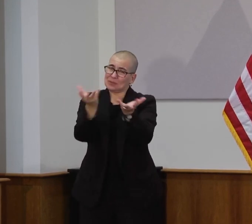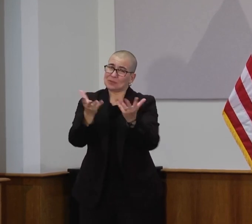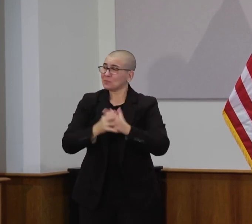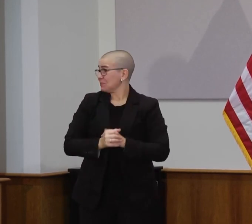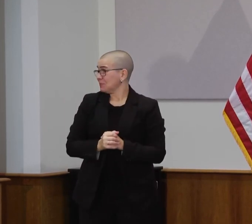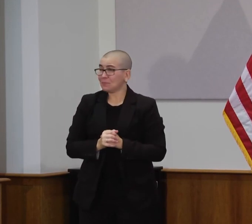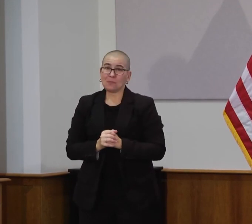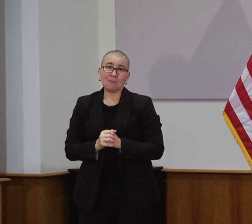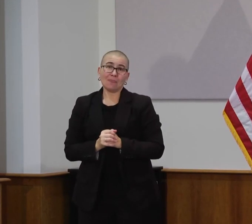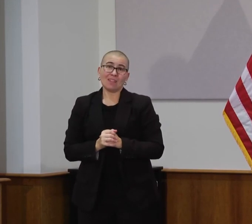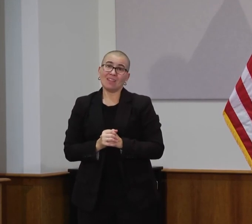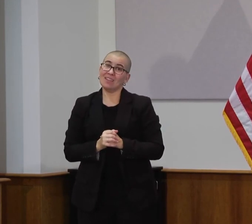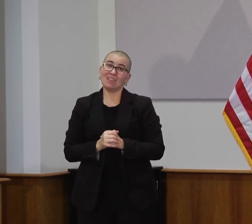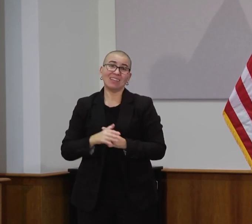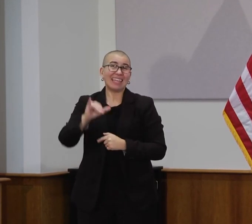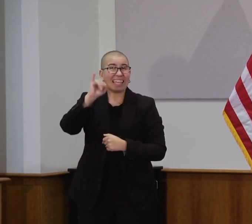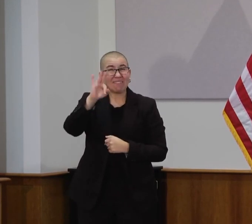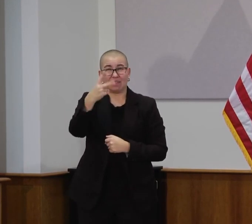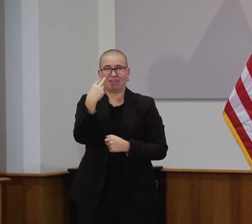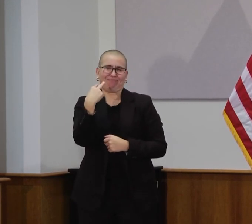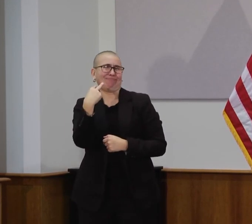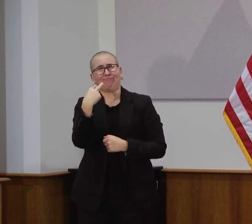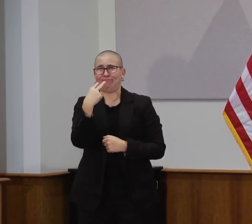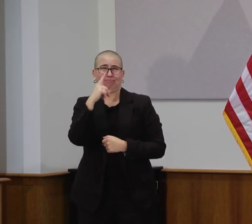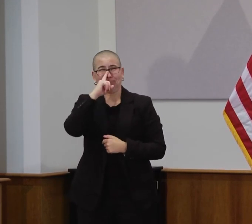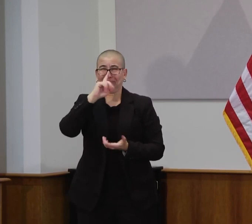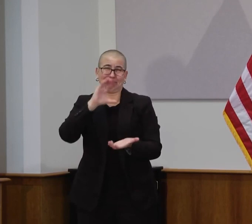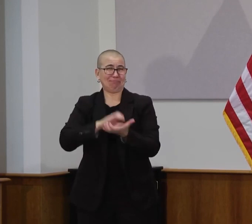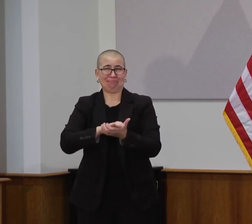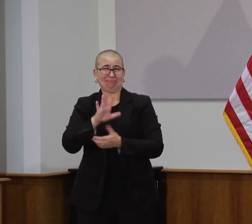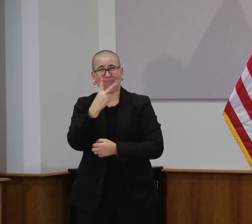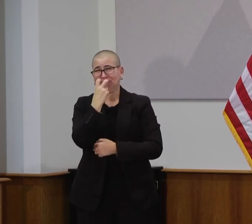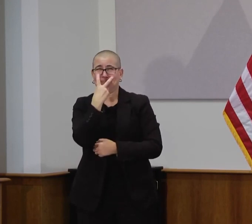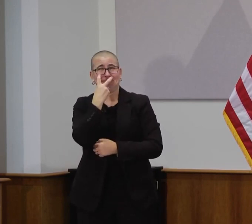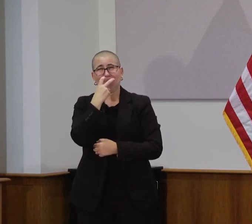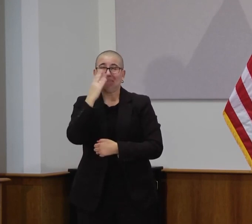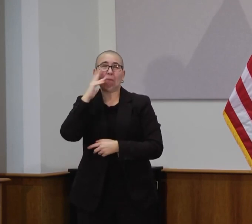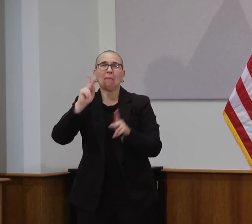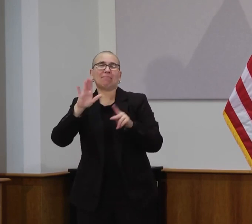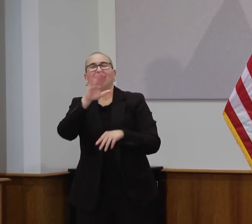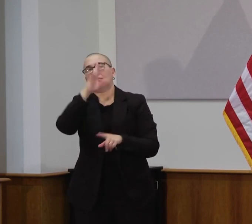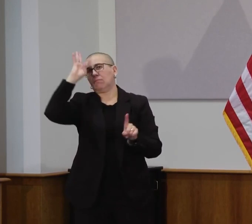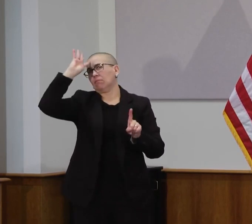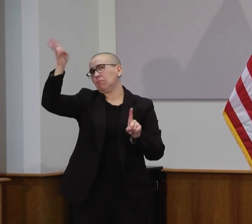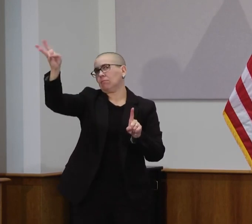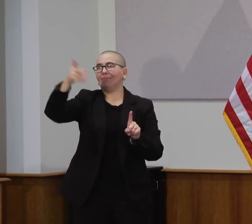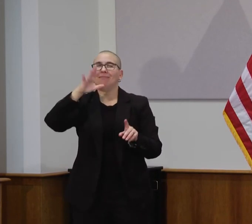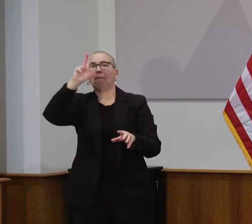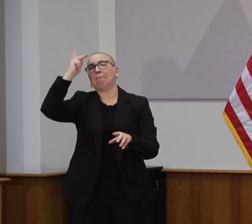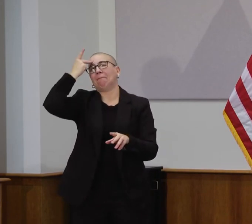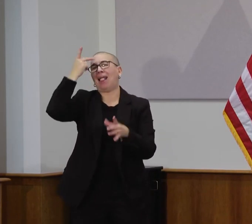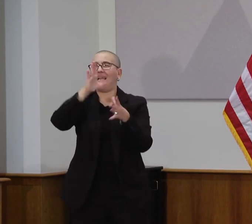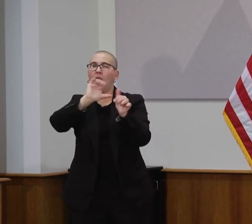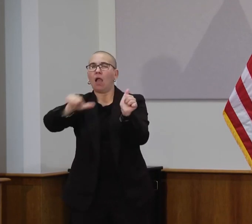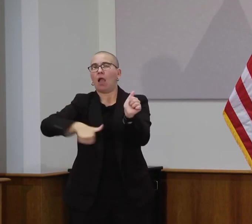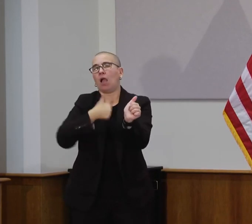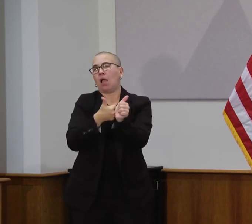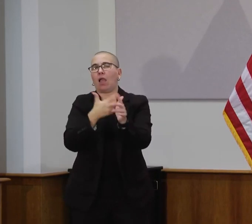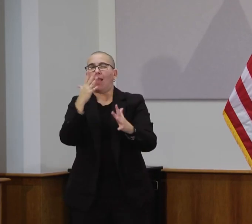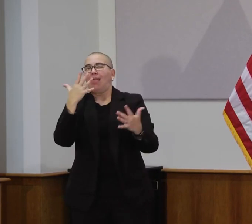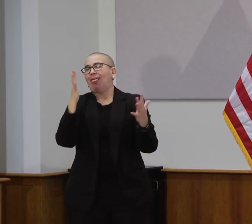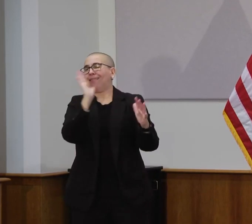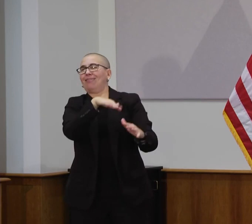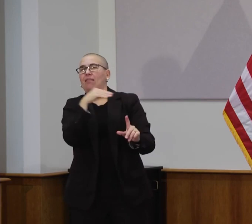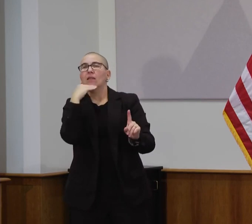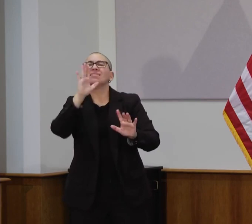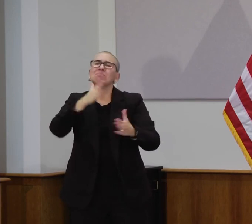if you don't believe what someone's saying because of their political affiliation, then listen to the apolitical people who